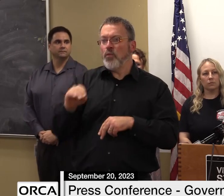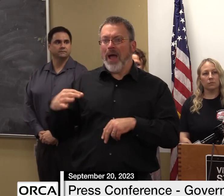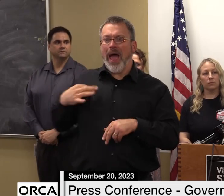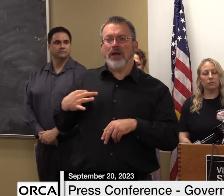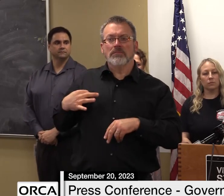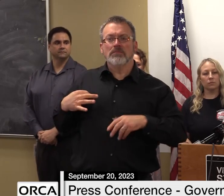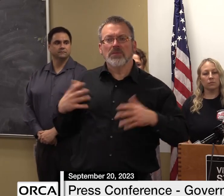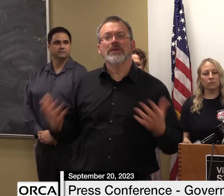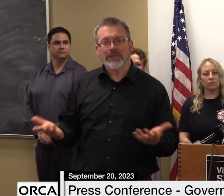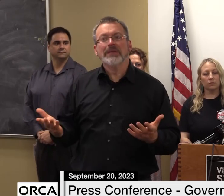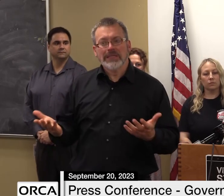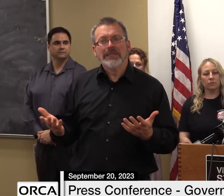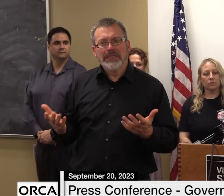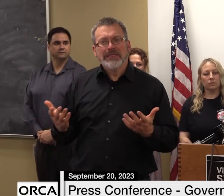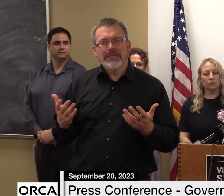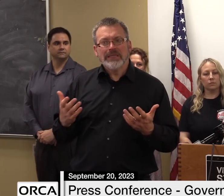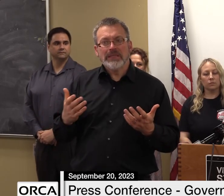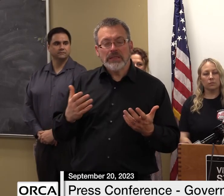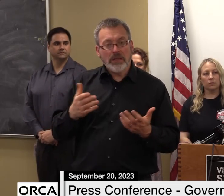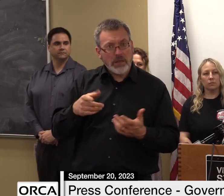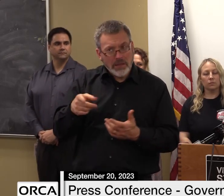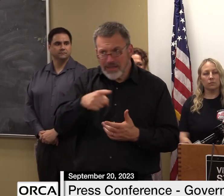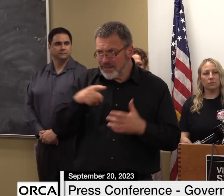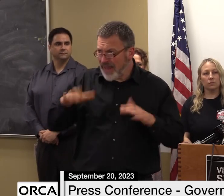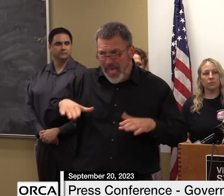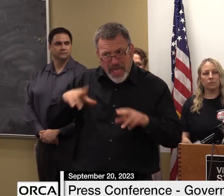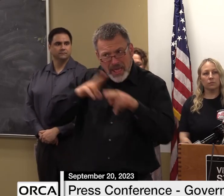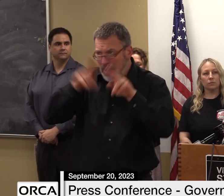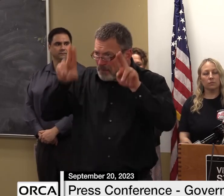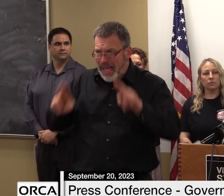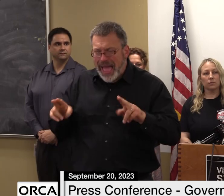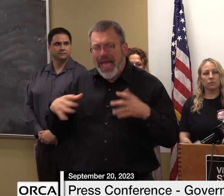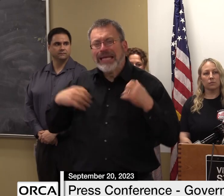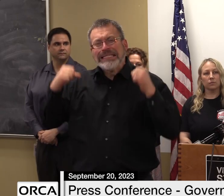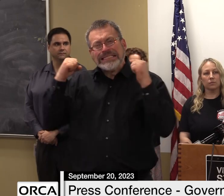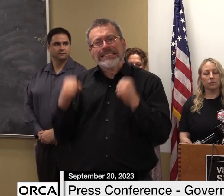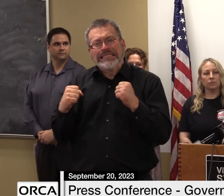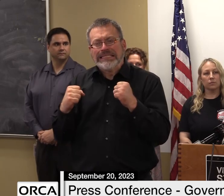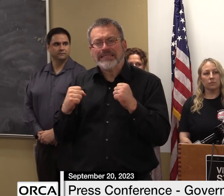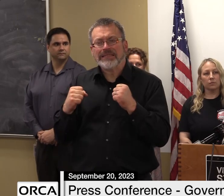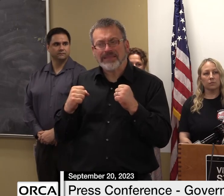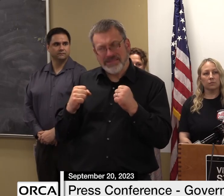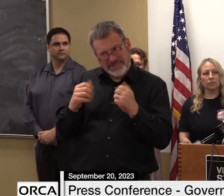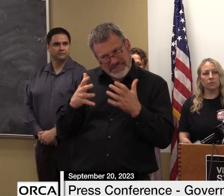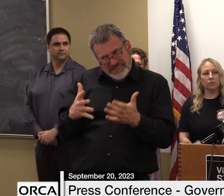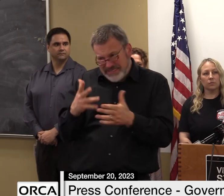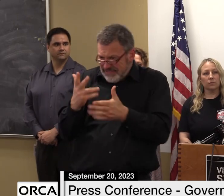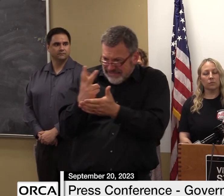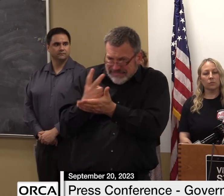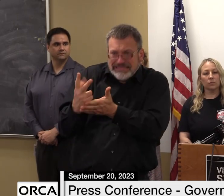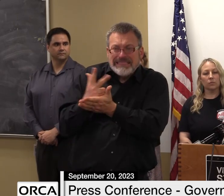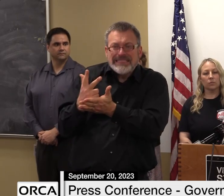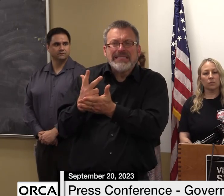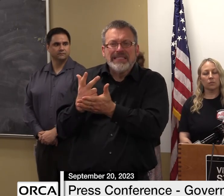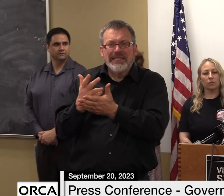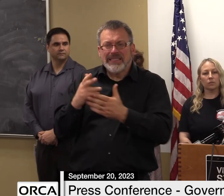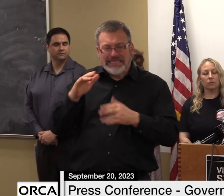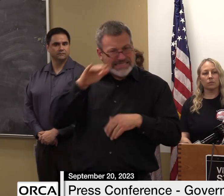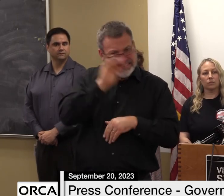that have yet to apply. So we have a couple weeks left, and anything you can do to help us get the word out for people